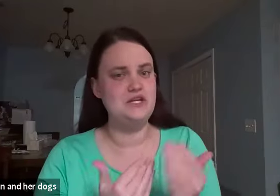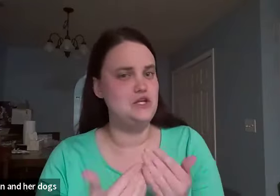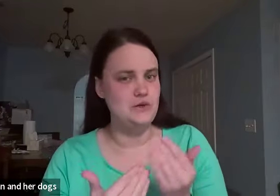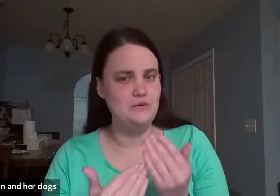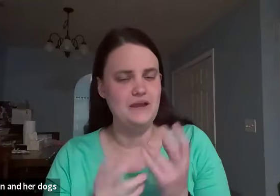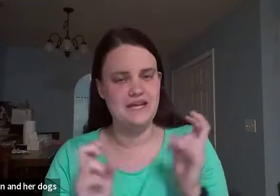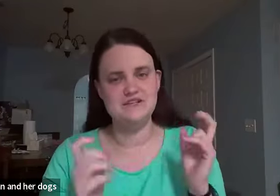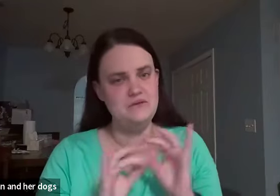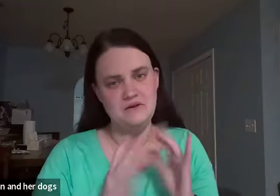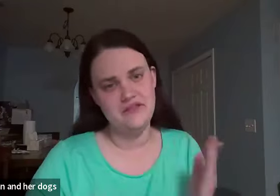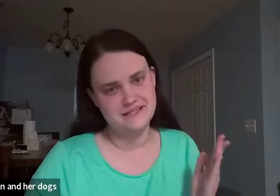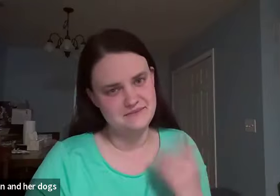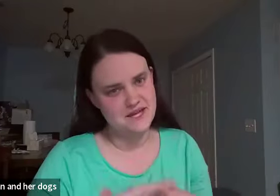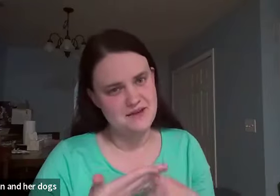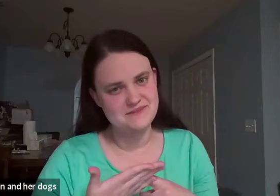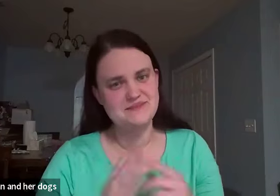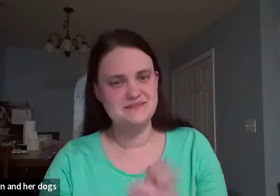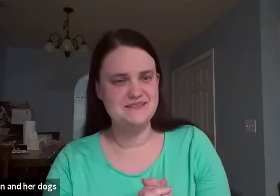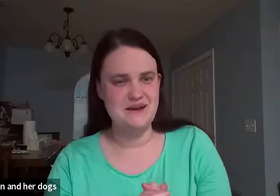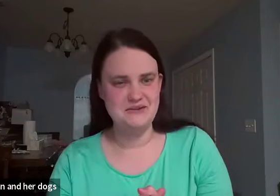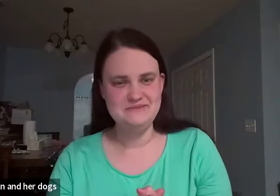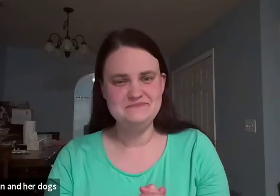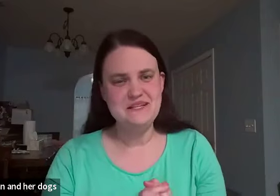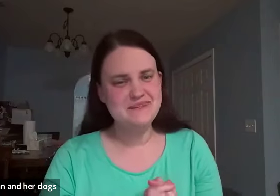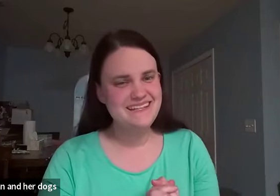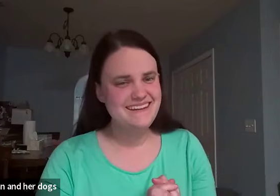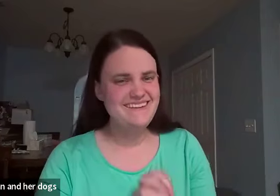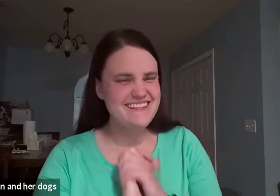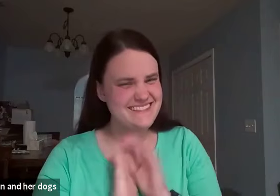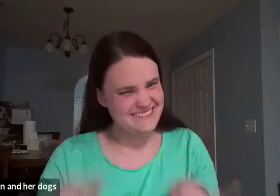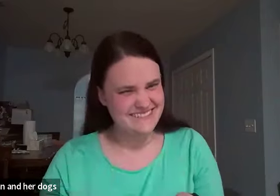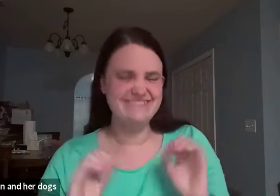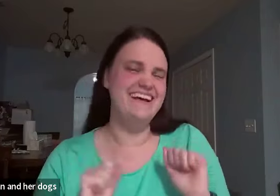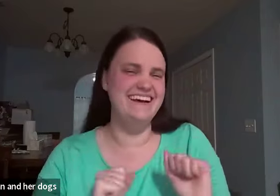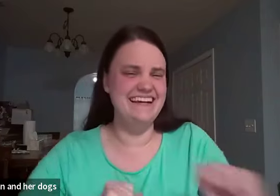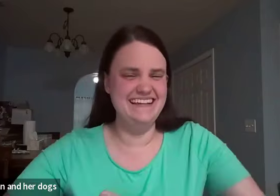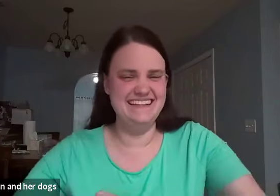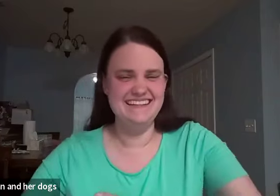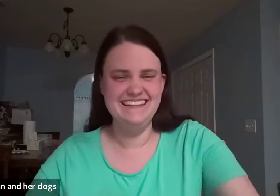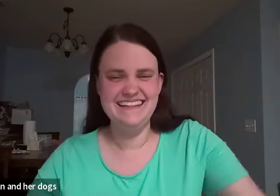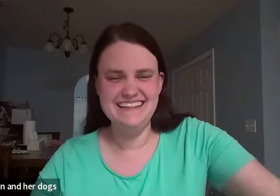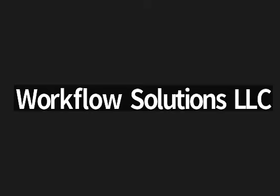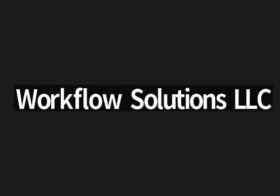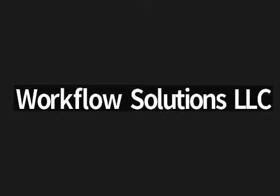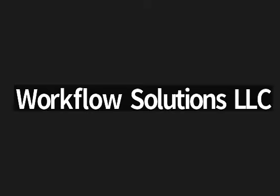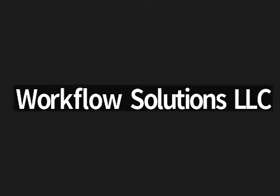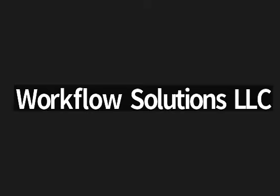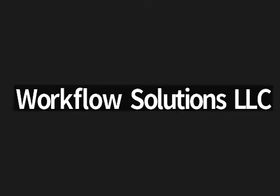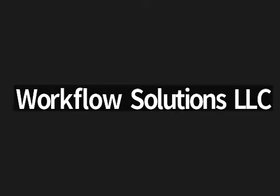be new in its own little thing sometimes. So, but yeah, oh, that's so cool. Were you there in 22? I think it